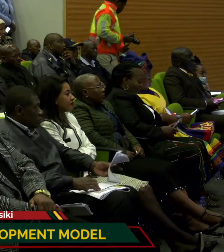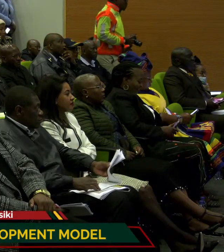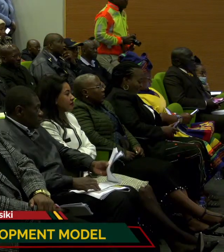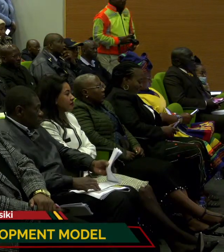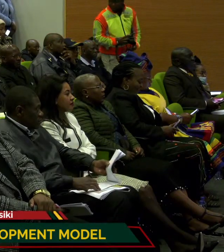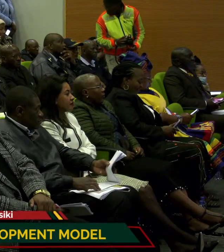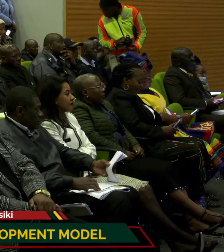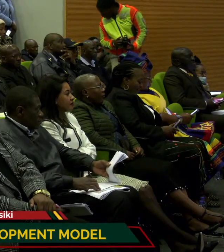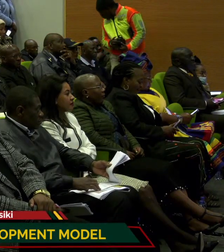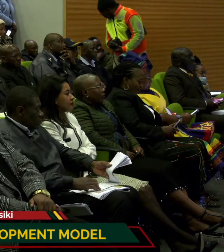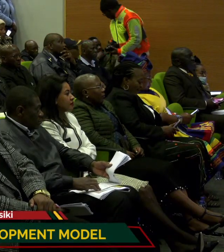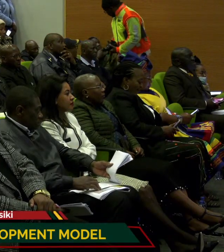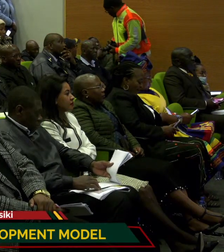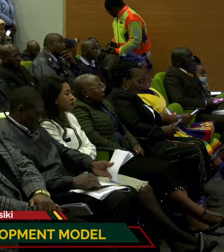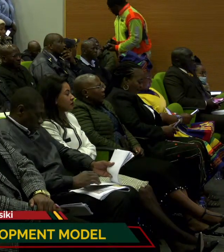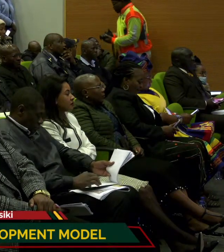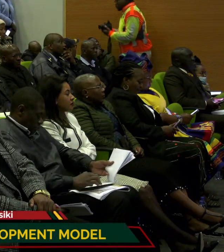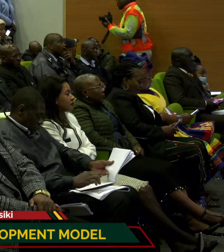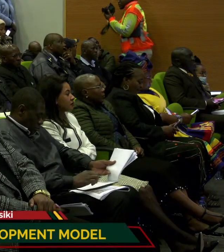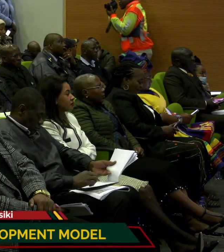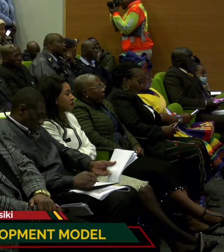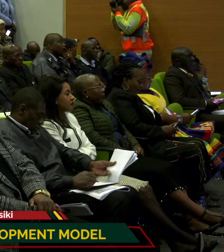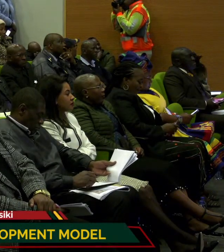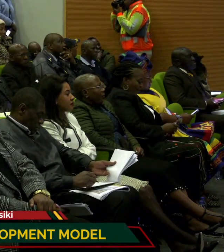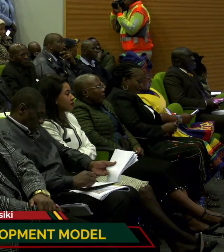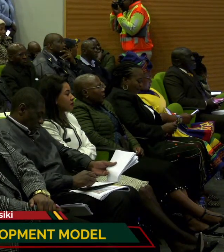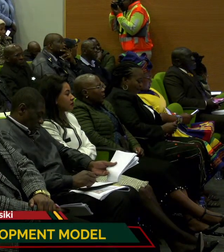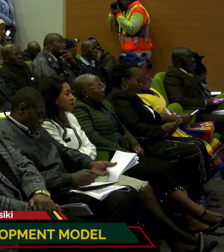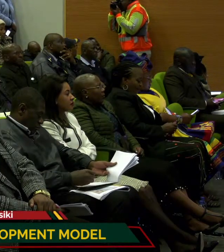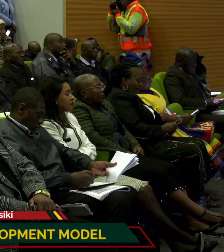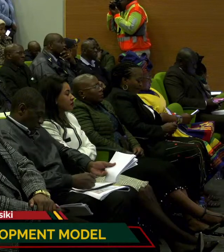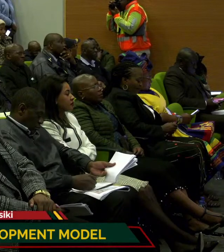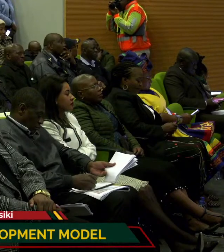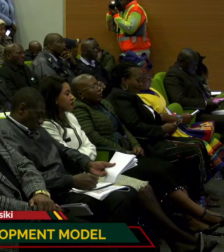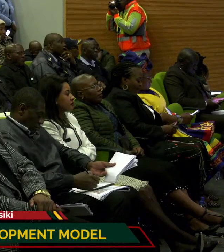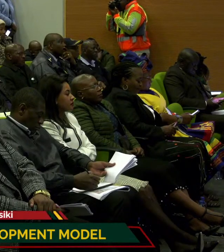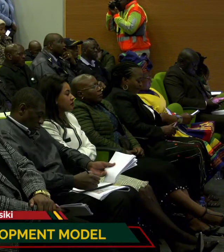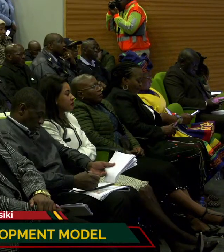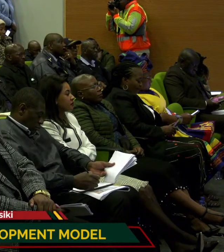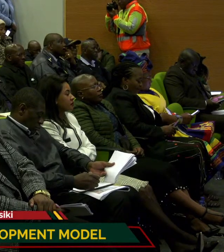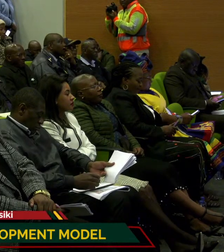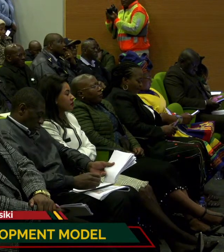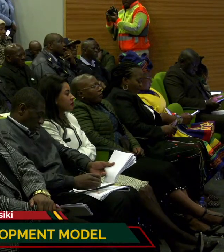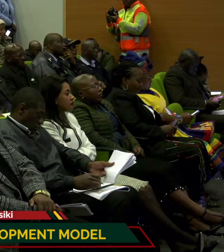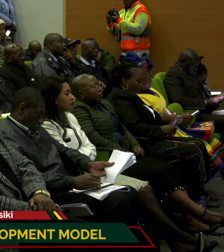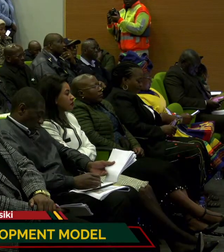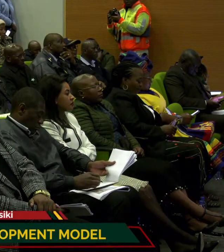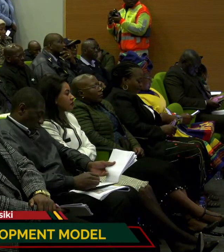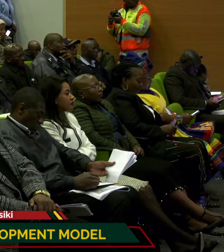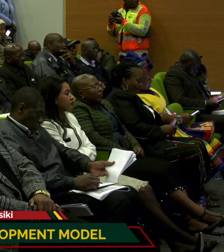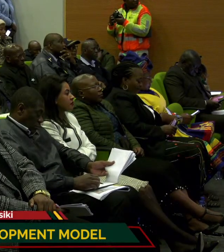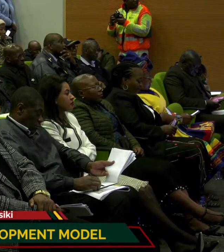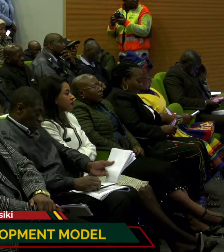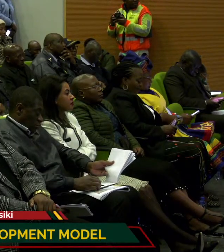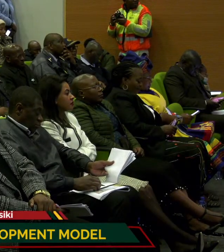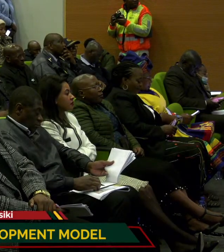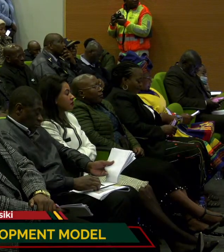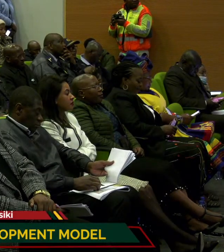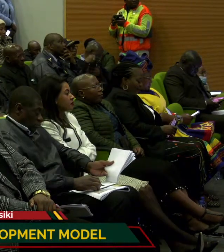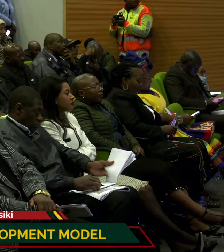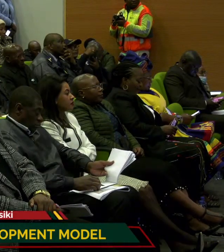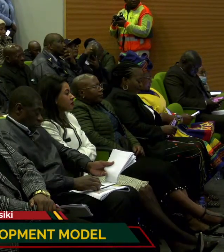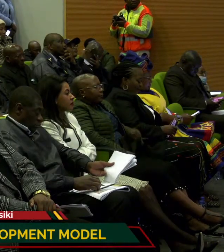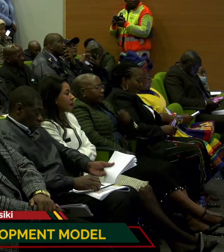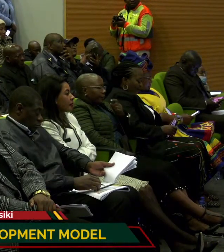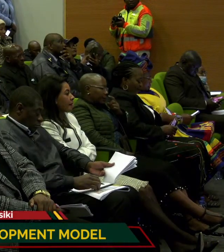has done that study with us. Sizibekile phayana then izawuthi uba OR Tambo